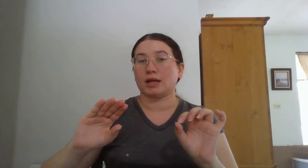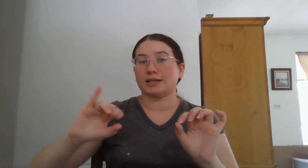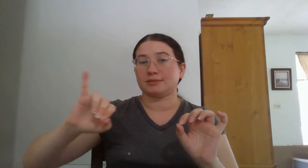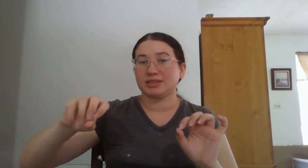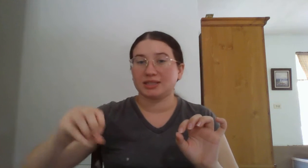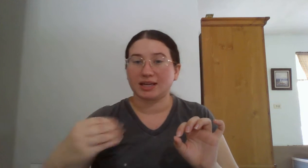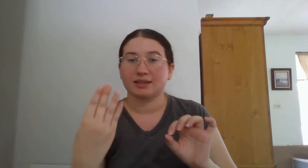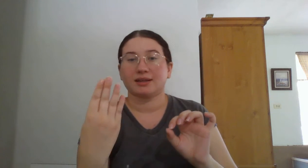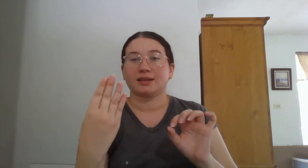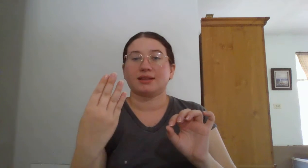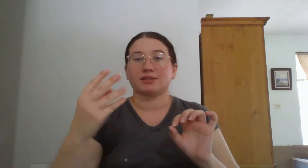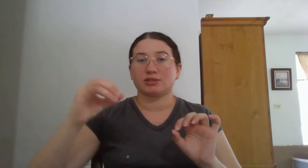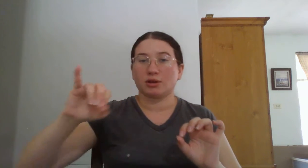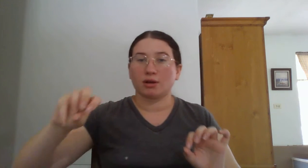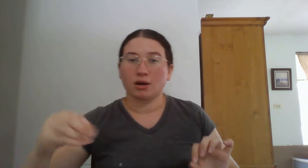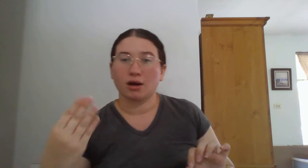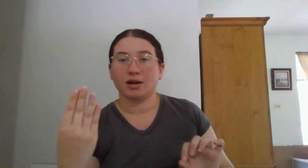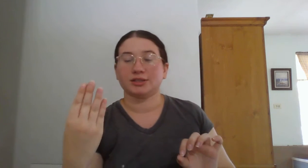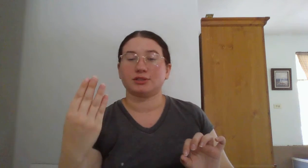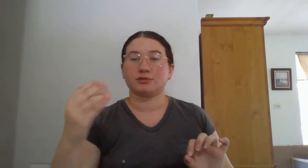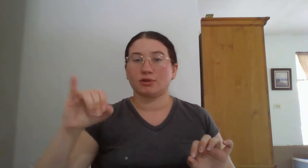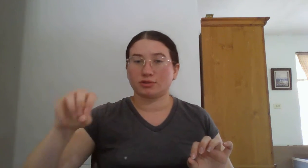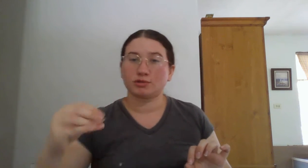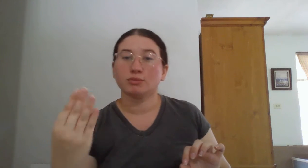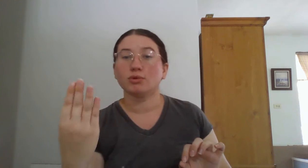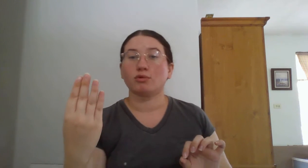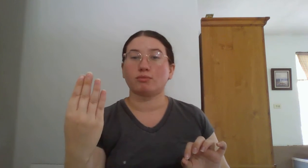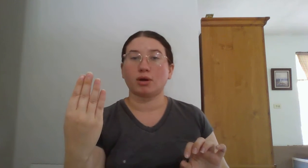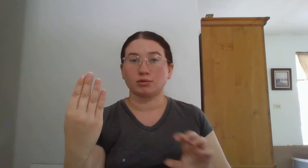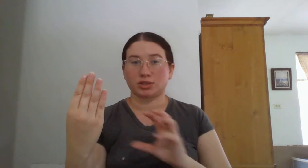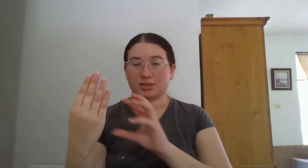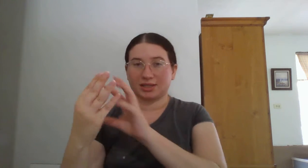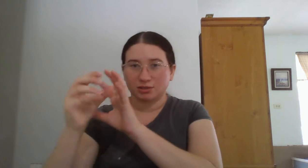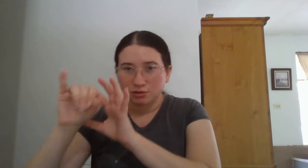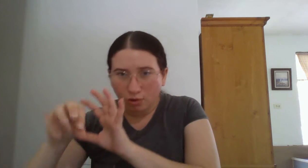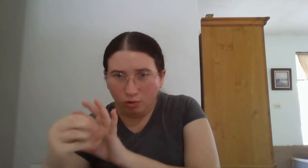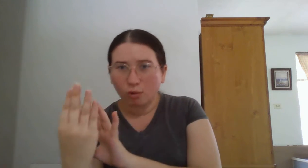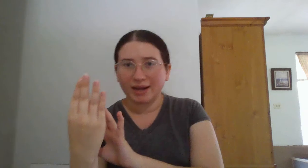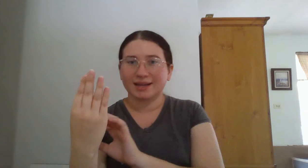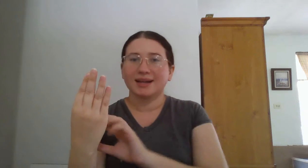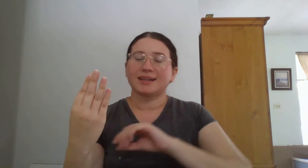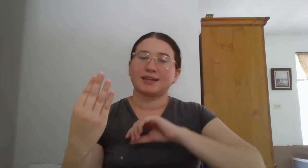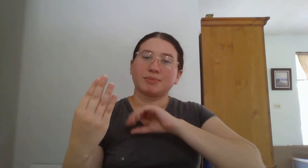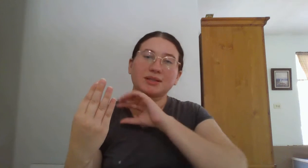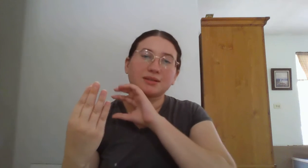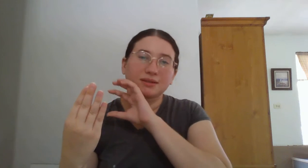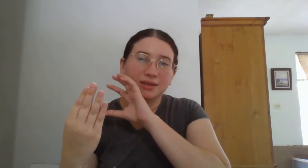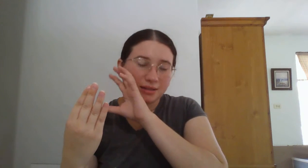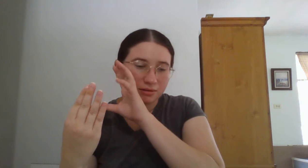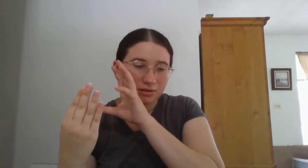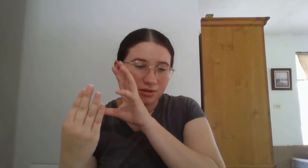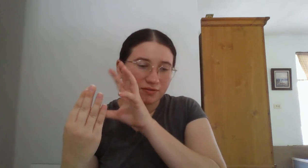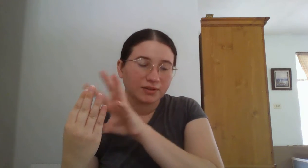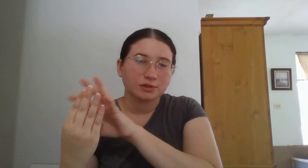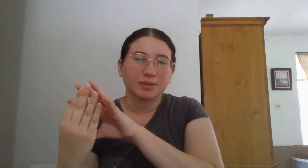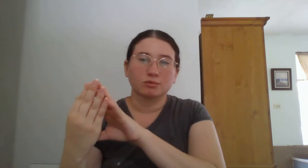lexicalized meaning that there's a smooth motion, that it's so quick that the fingerspelled